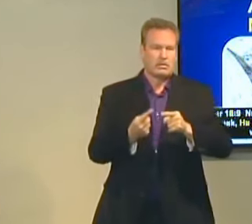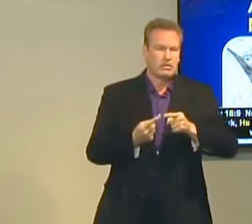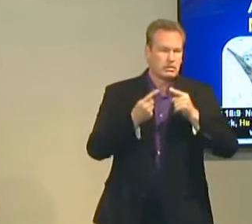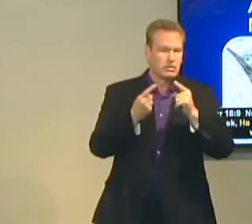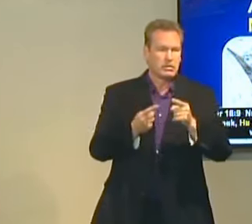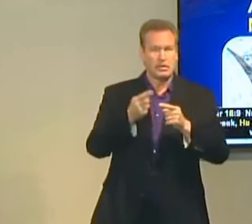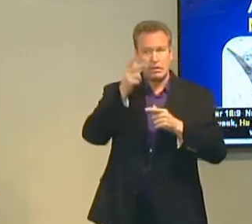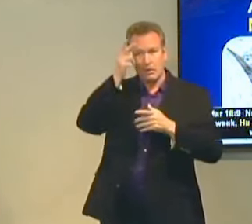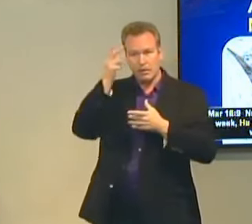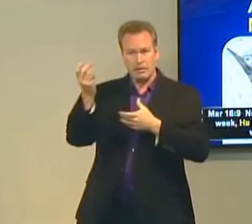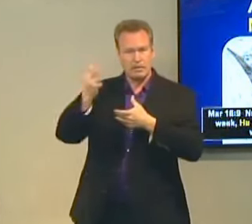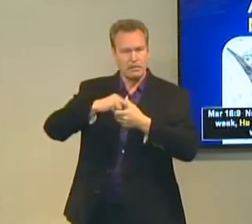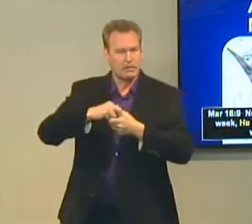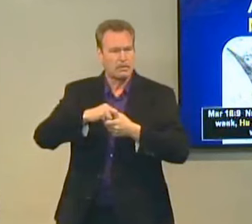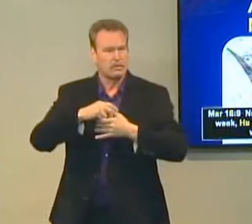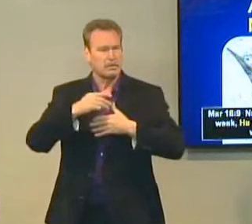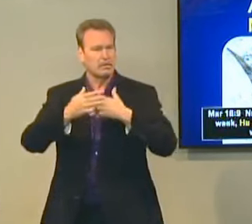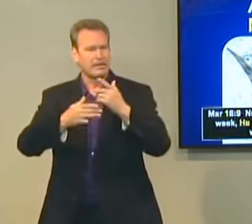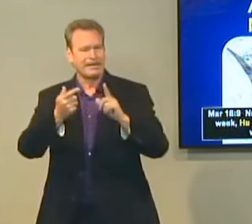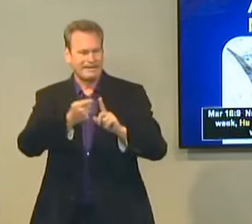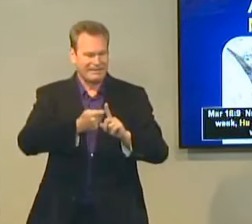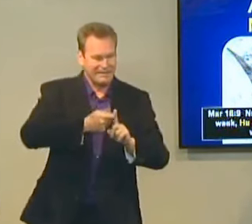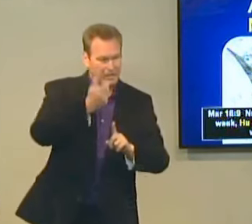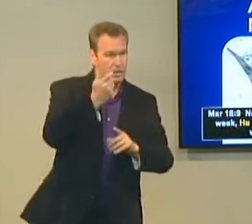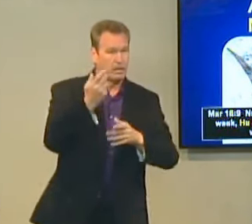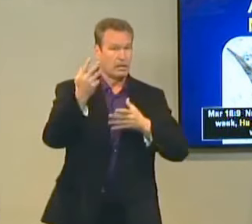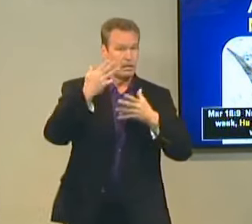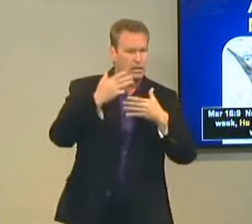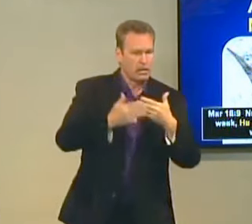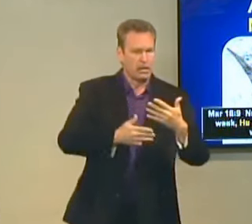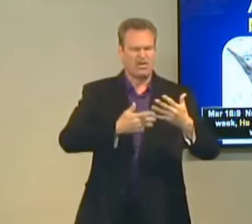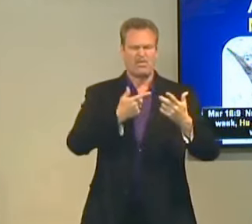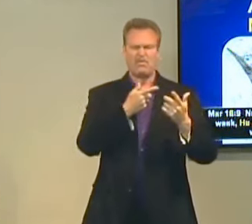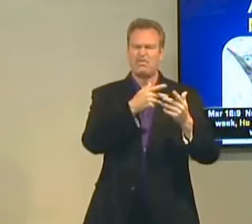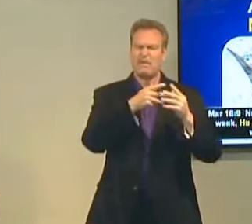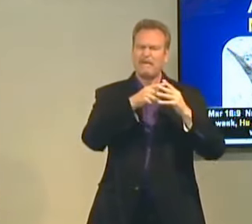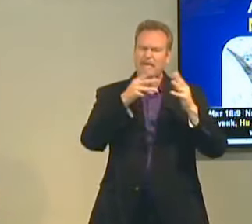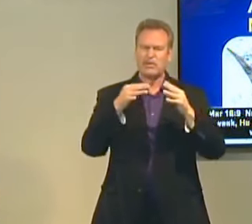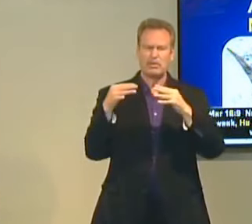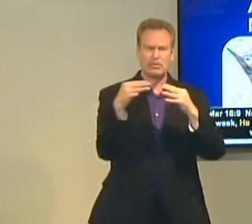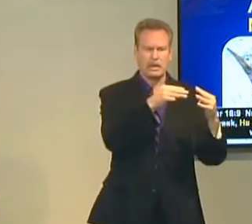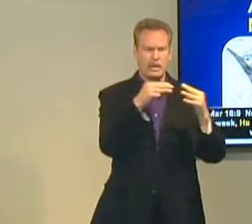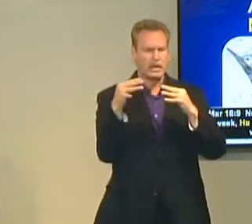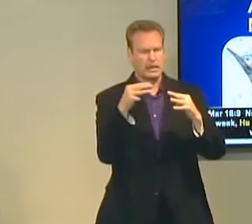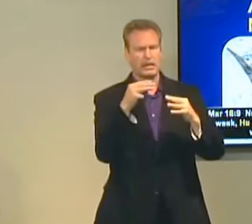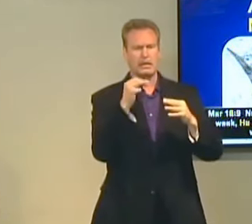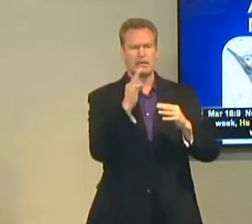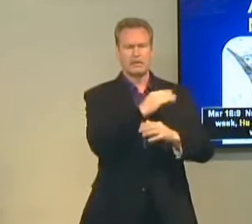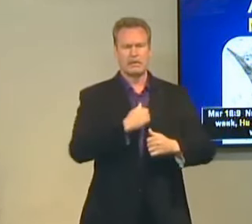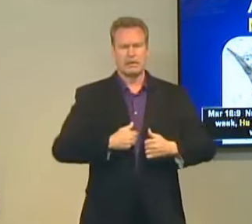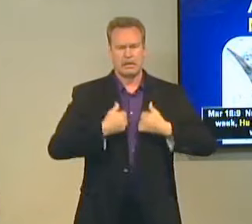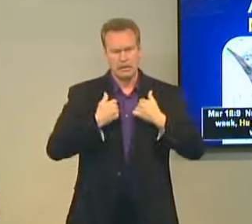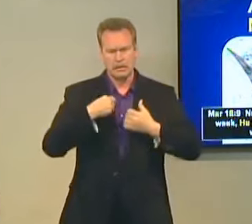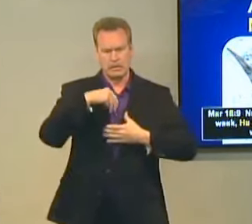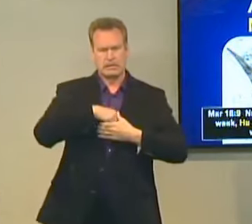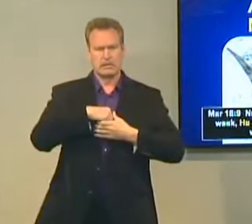Mary Magdalene was a woman who struggled with demons inside of her. Jesus cast them out. There was great spiritual conflict